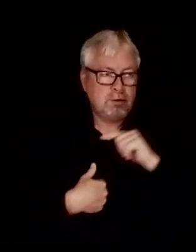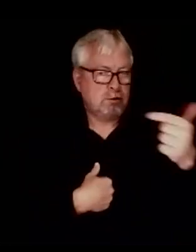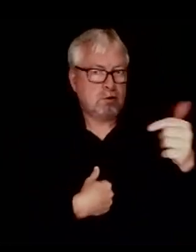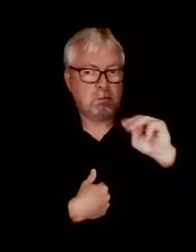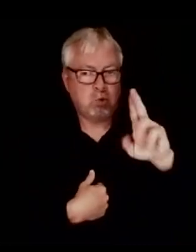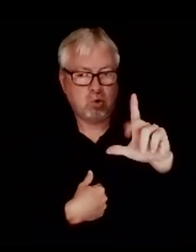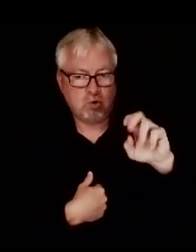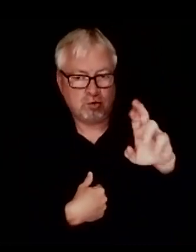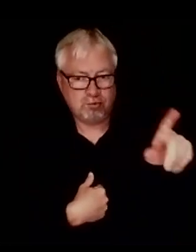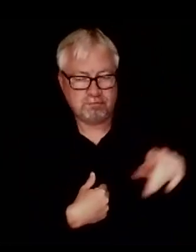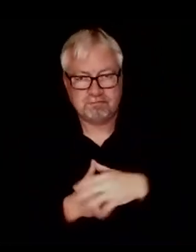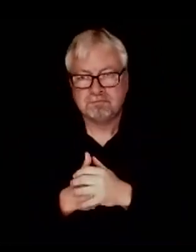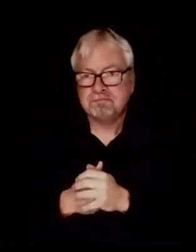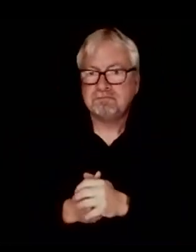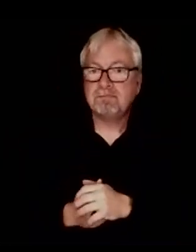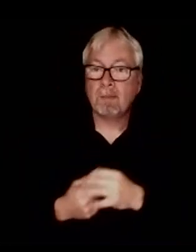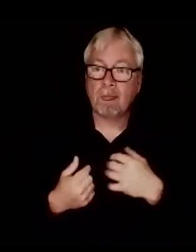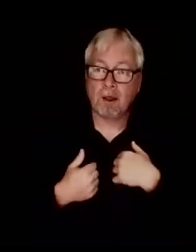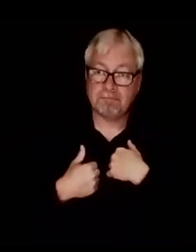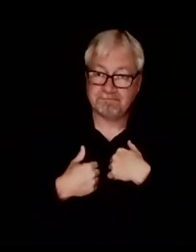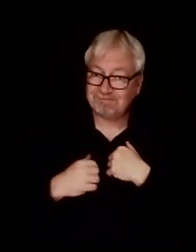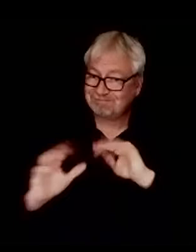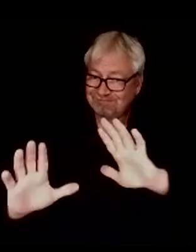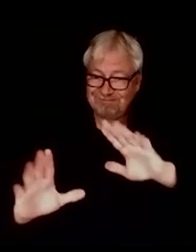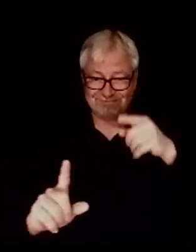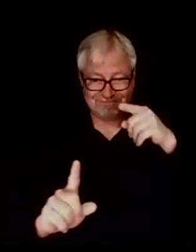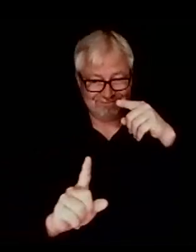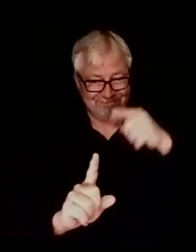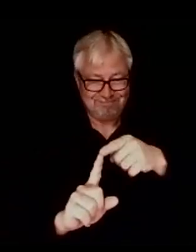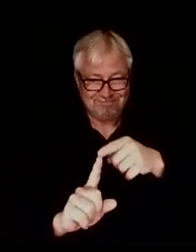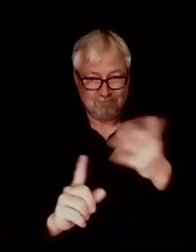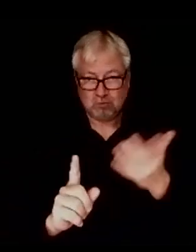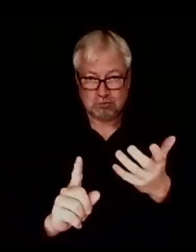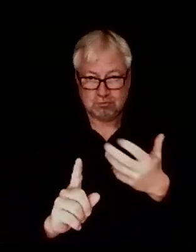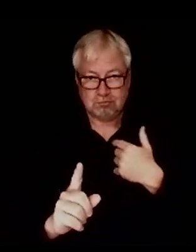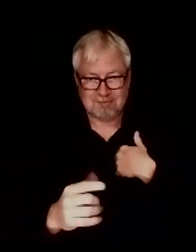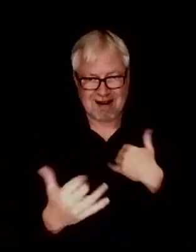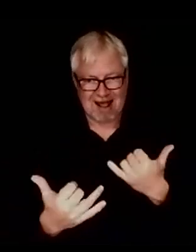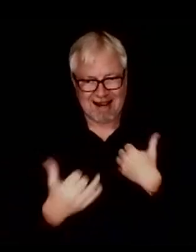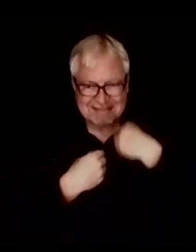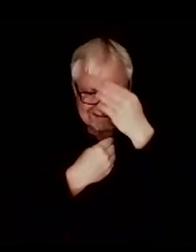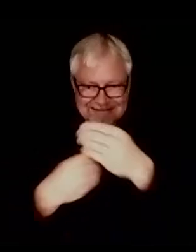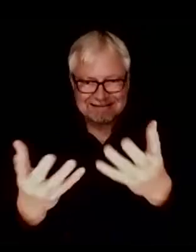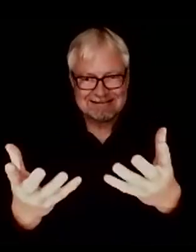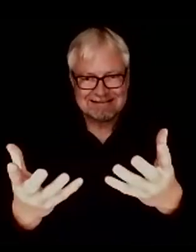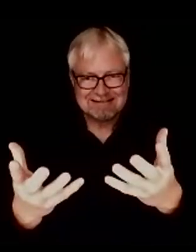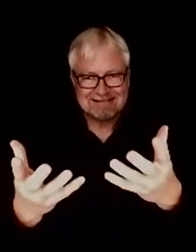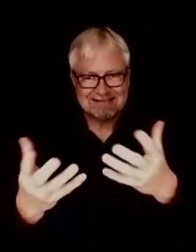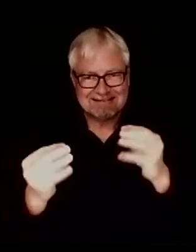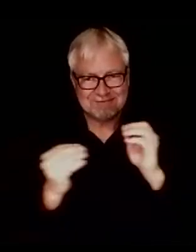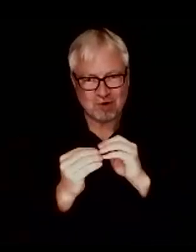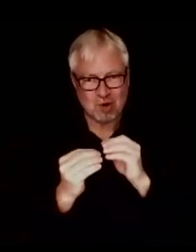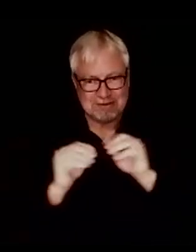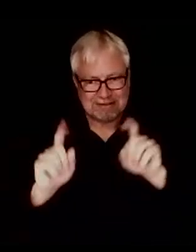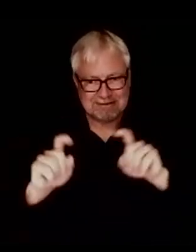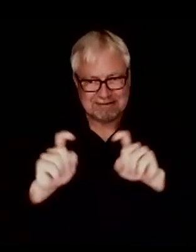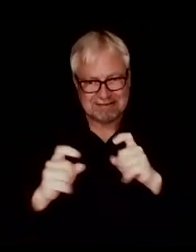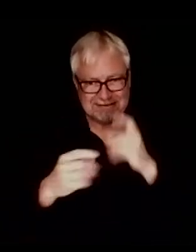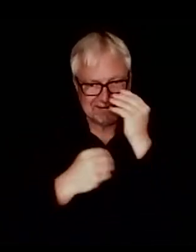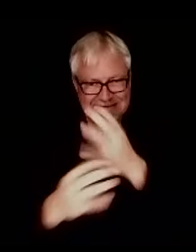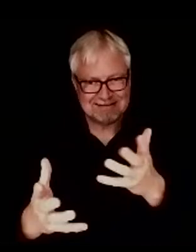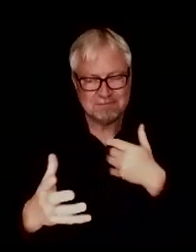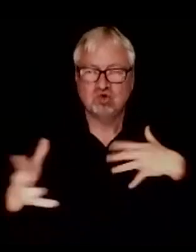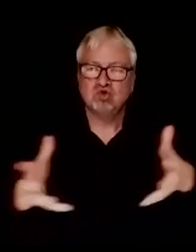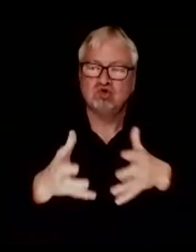why we're announcing this expanded testing encouragement and resources so that